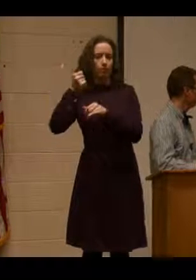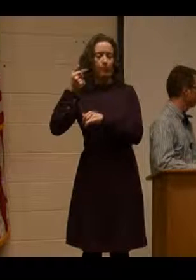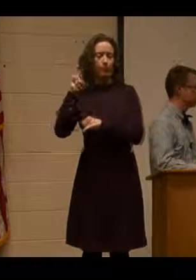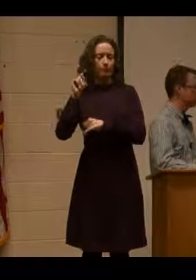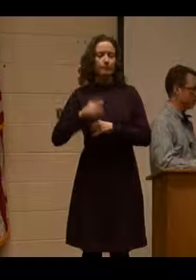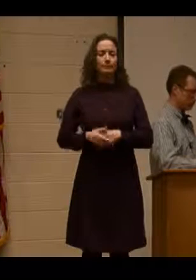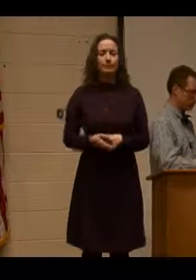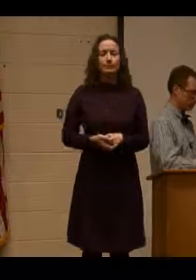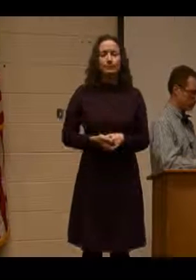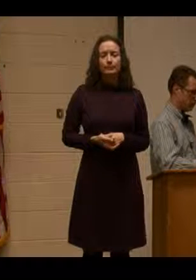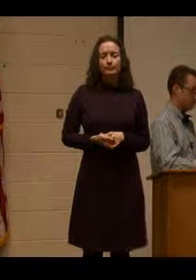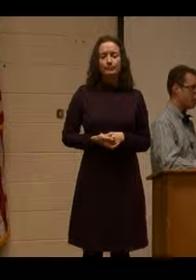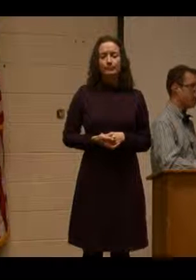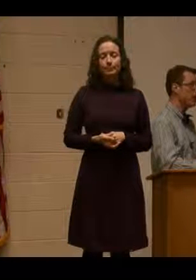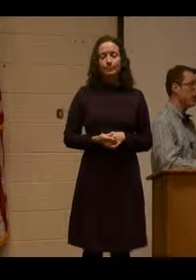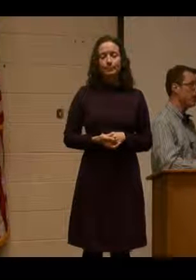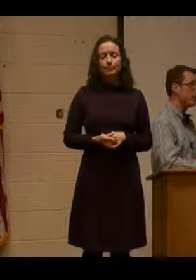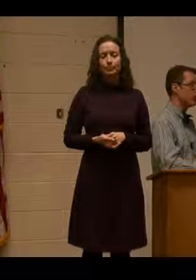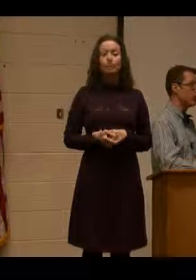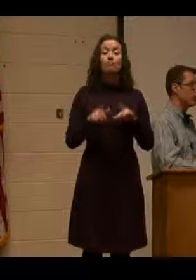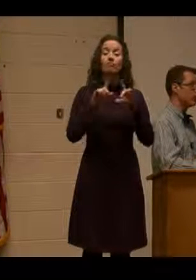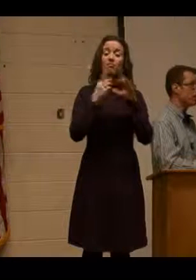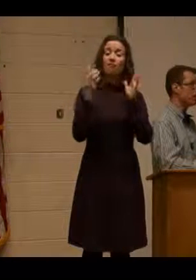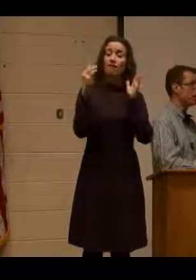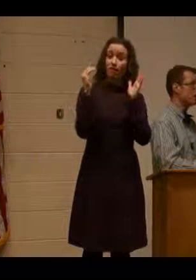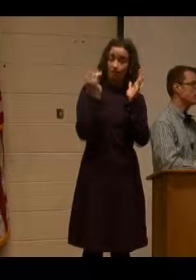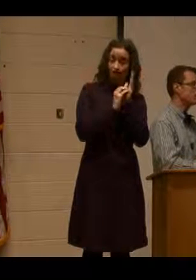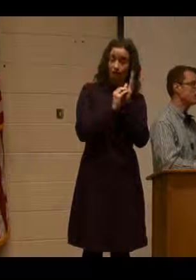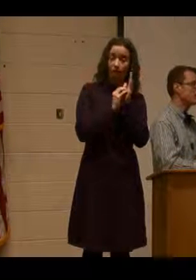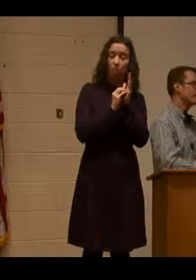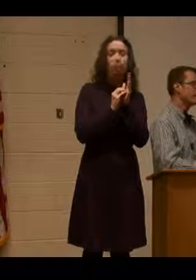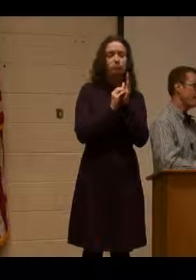But again, those are something that the students would need to pay for.